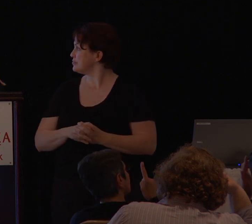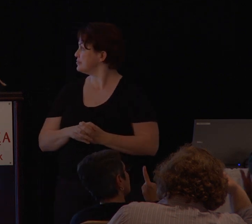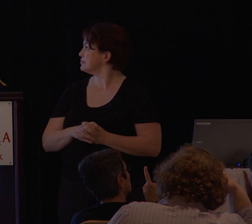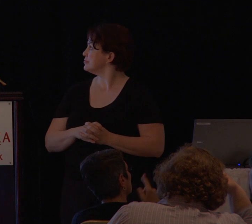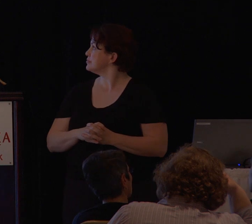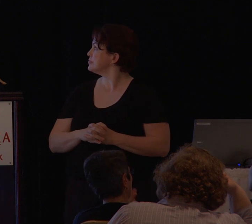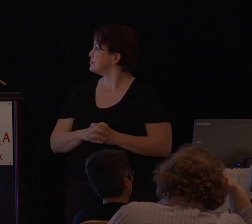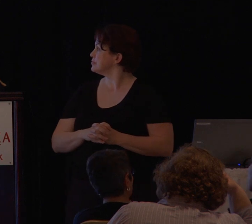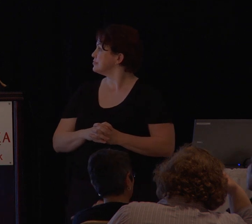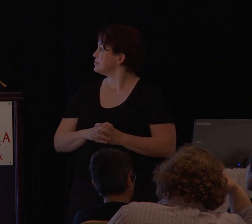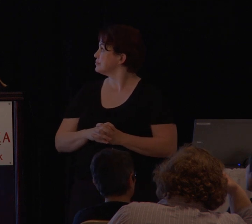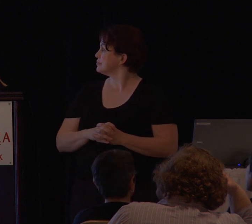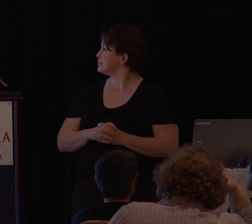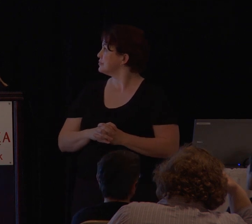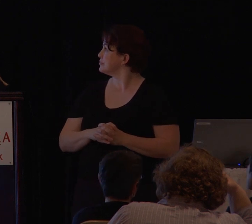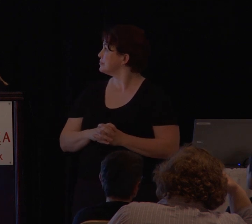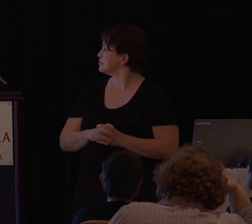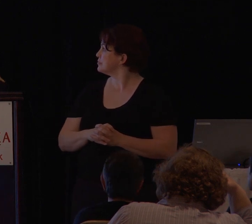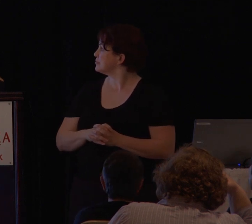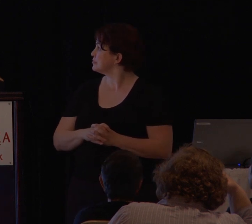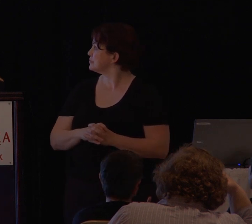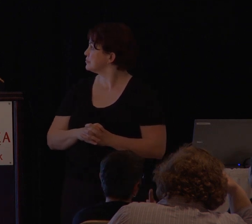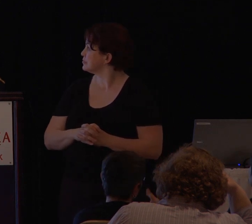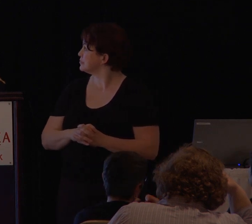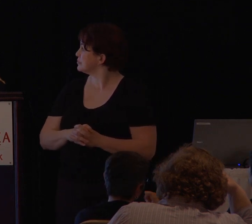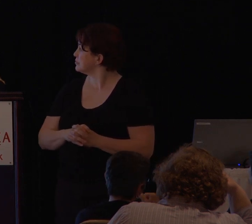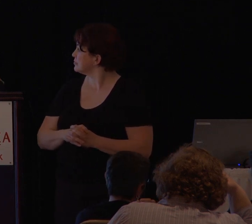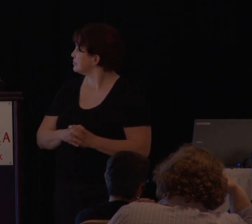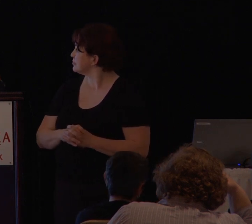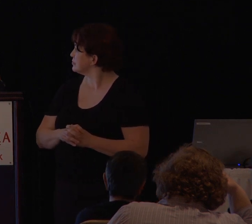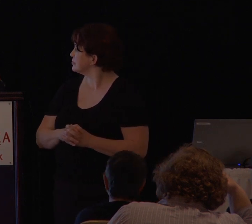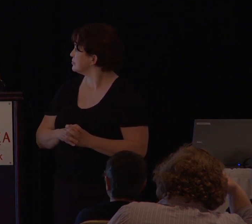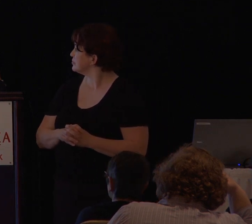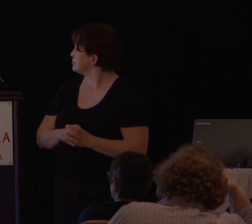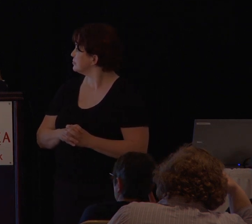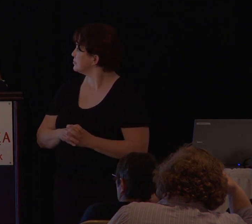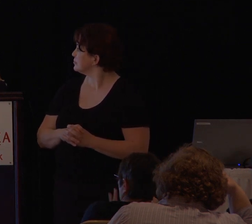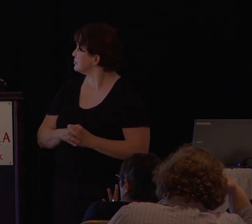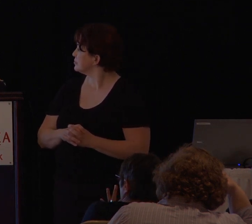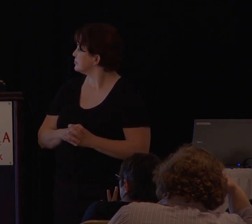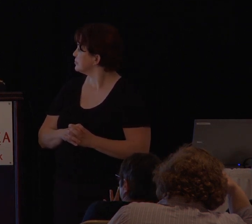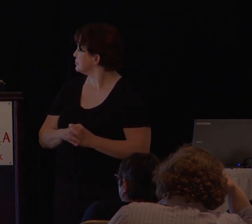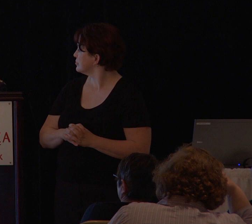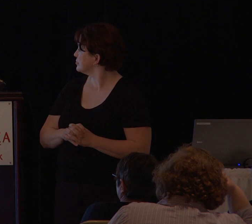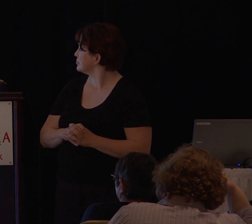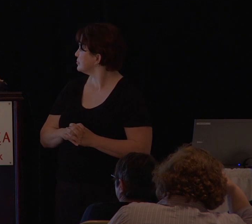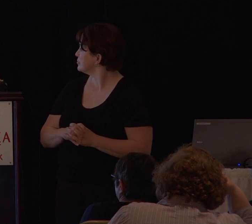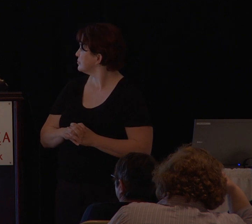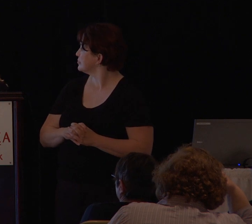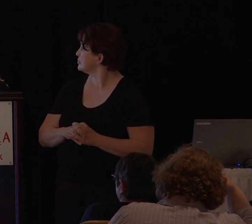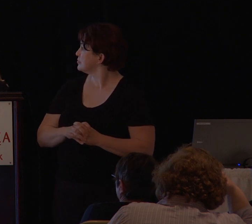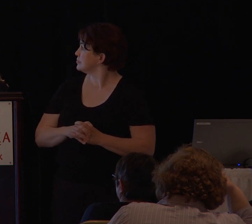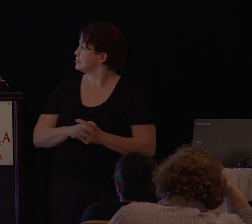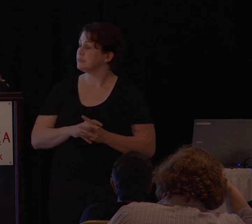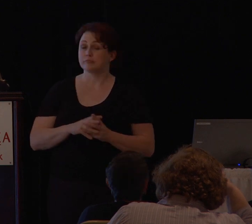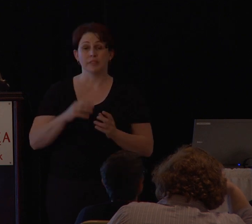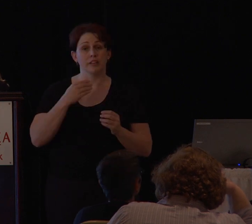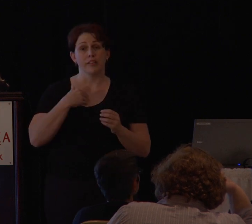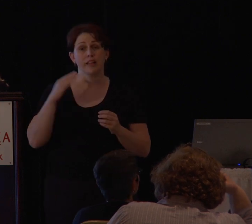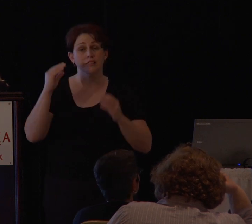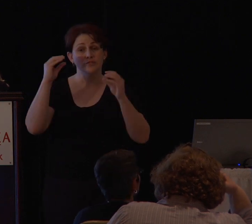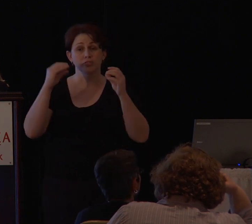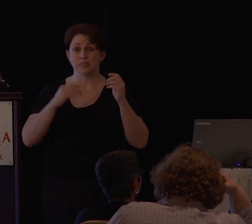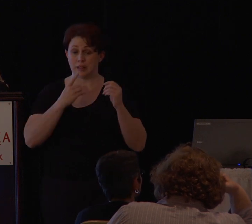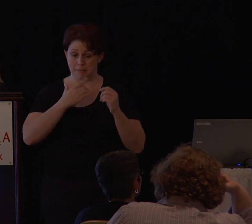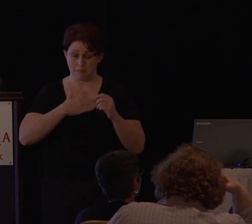teacher had said in the quote here, in all my career, there's been no other disability required as much of a village to raise a kid. I've